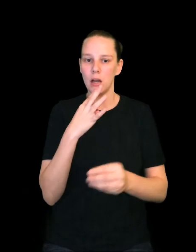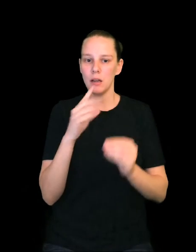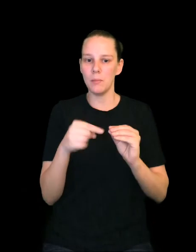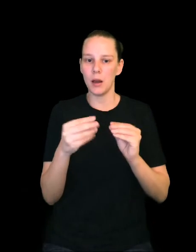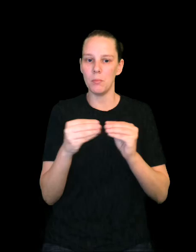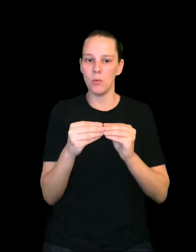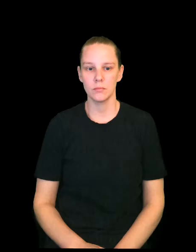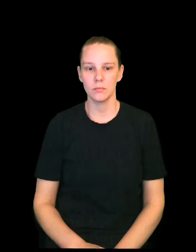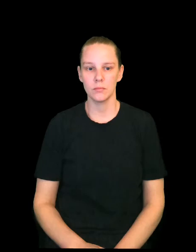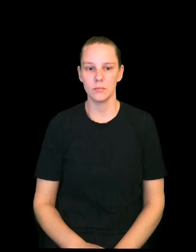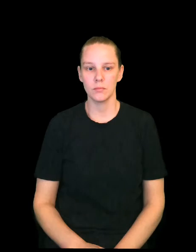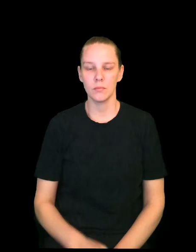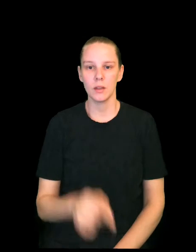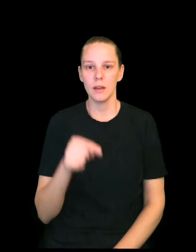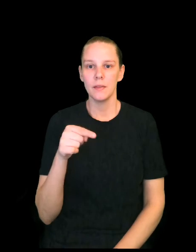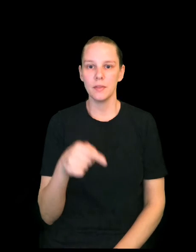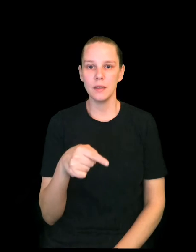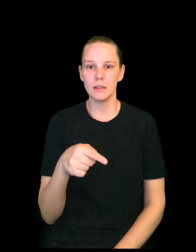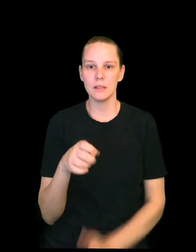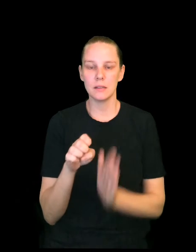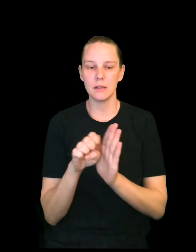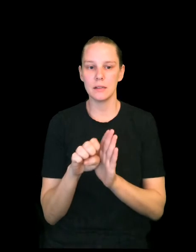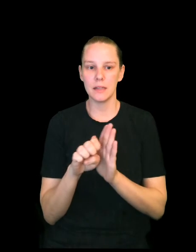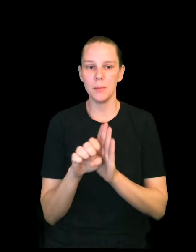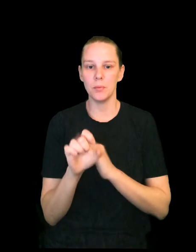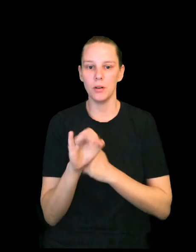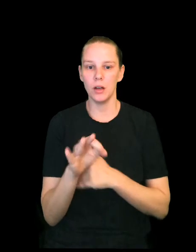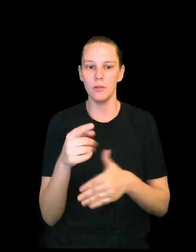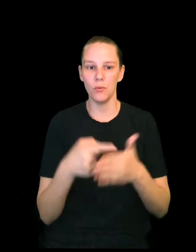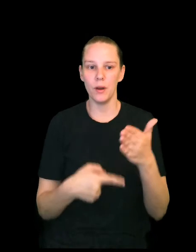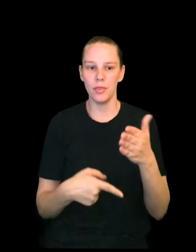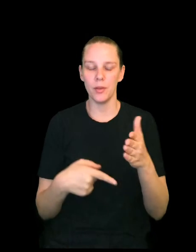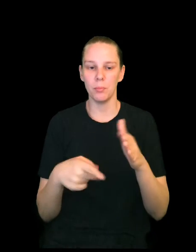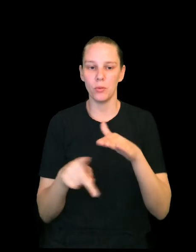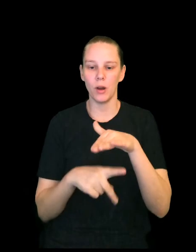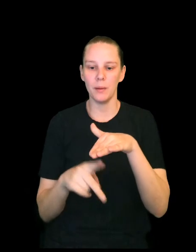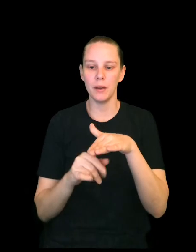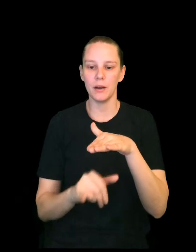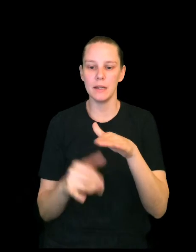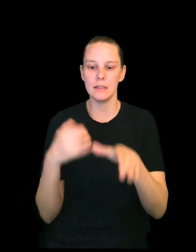we will talk about more. This is an example